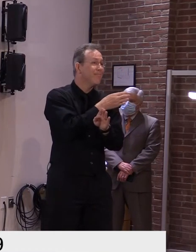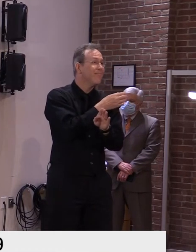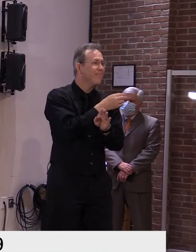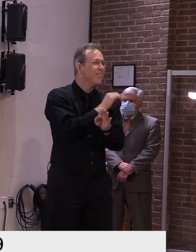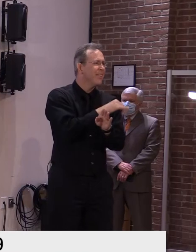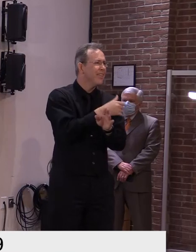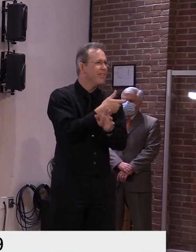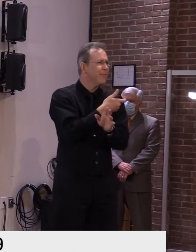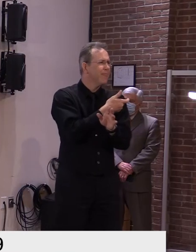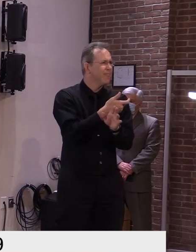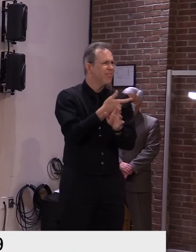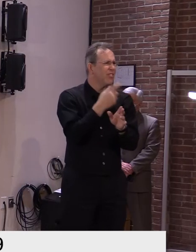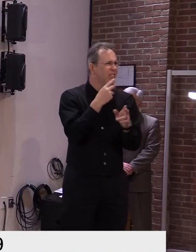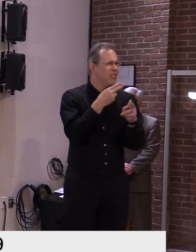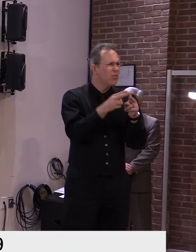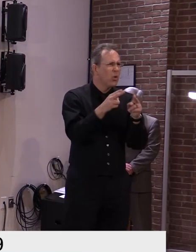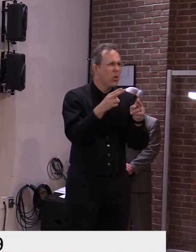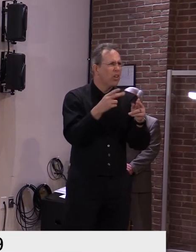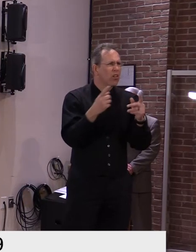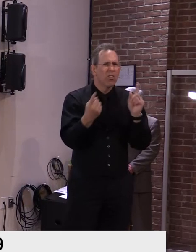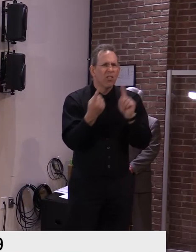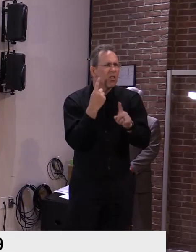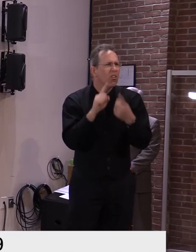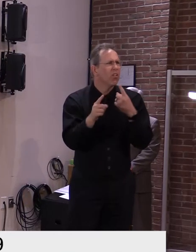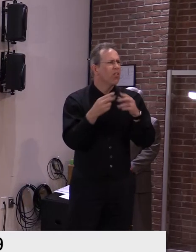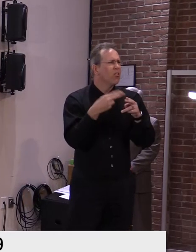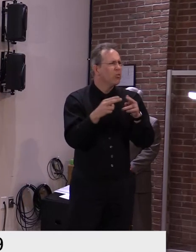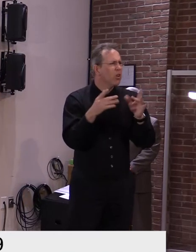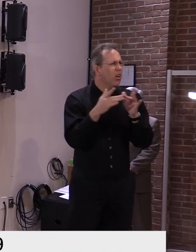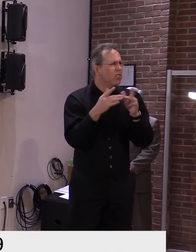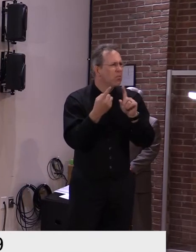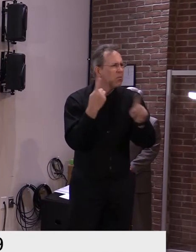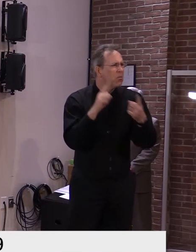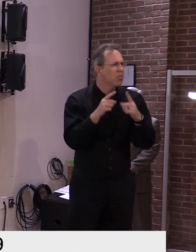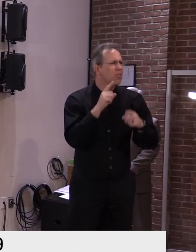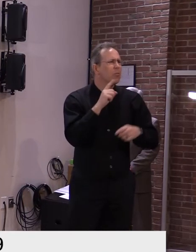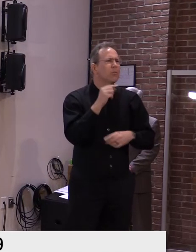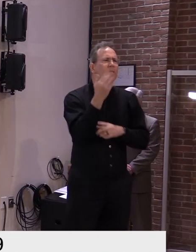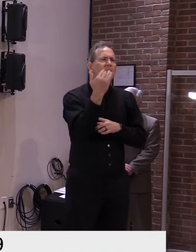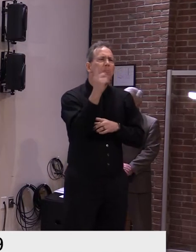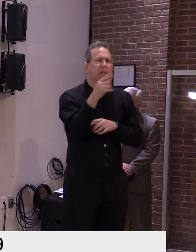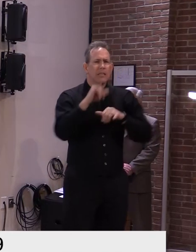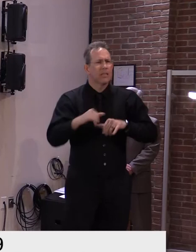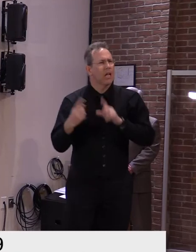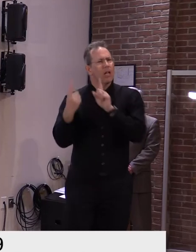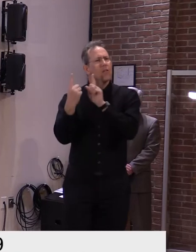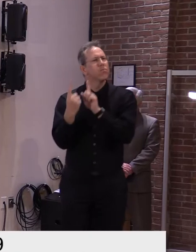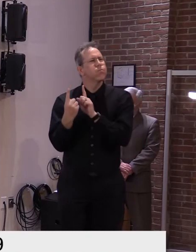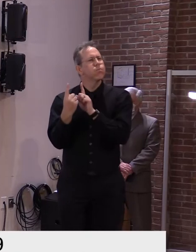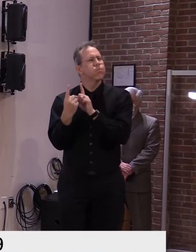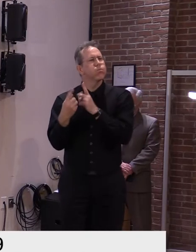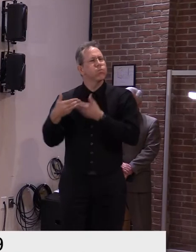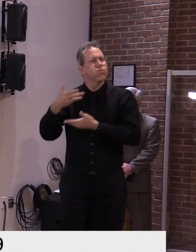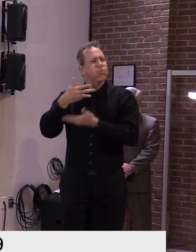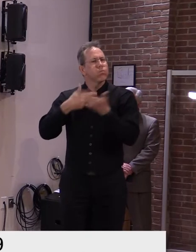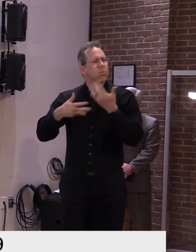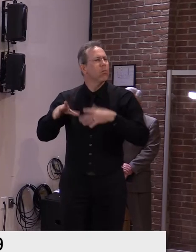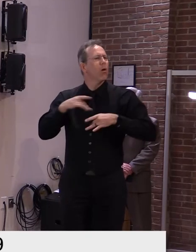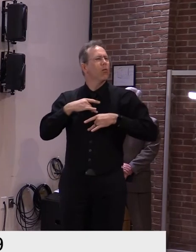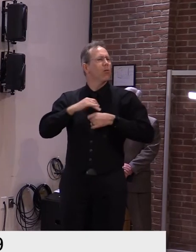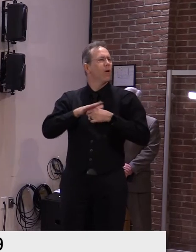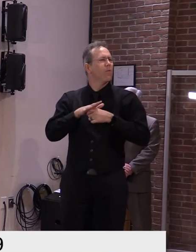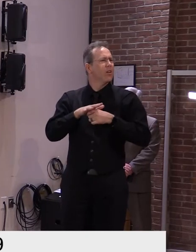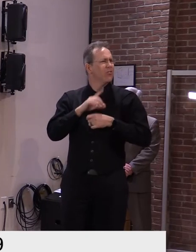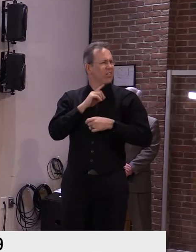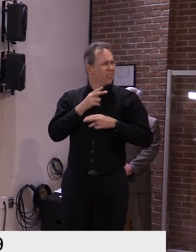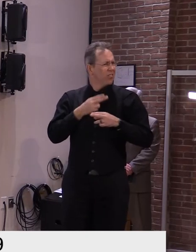whatever. But anyway, we were also told the state was not interested in investigating, apparently because they hadn't investigated